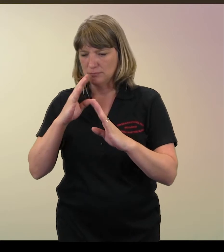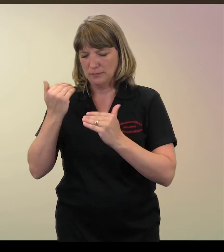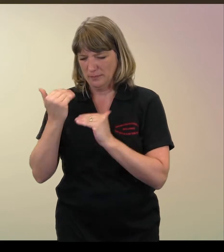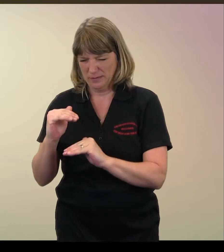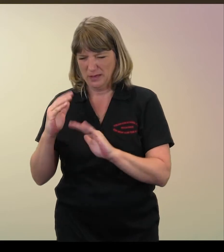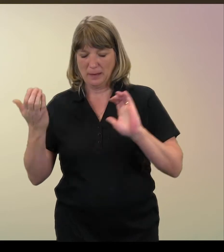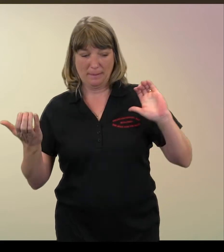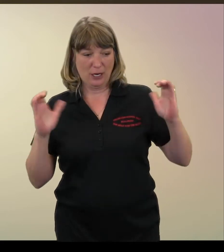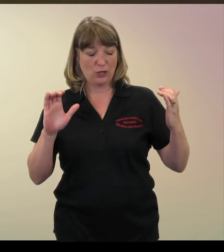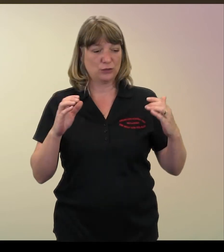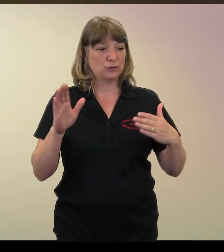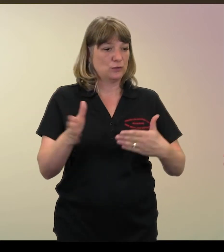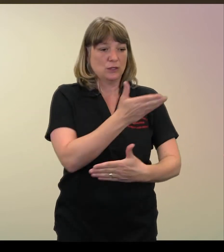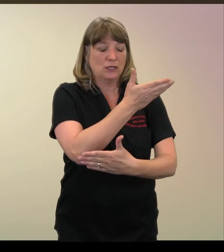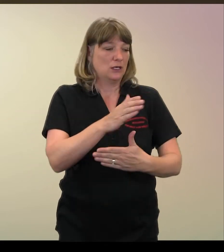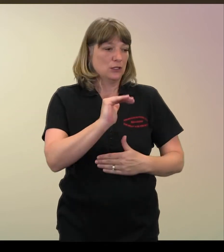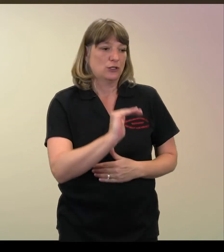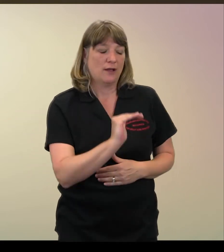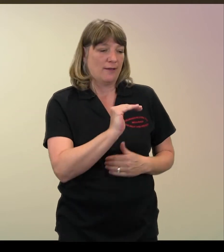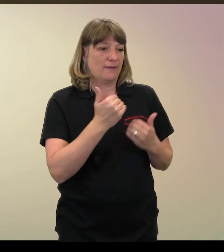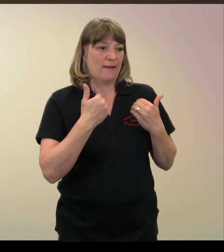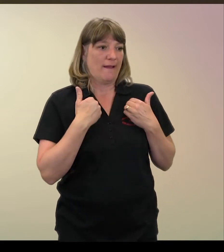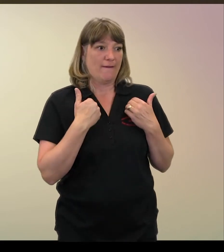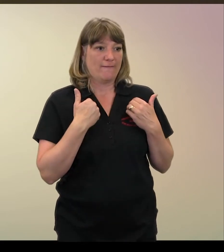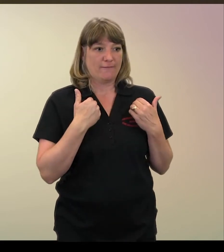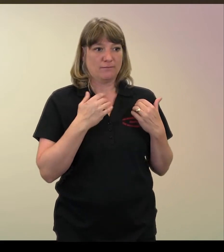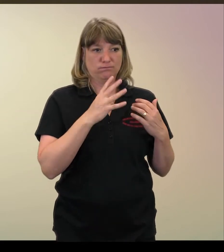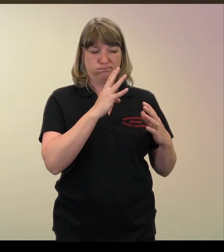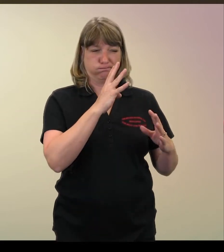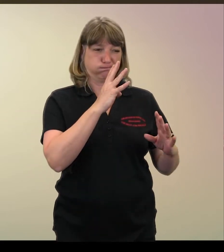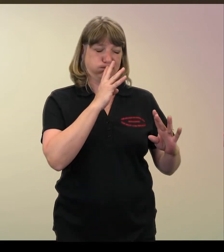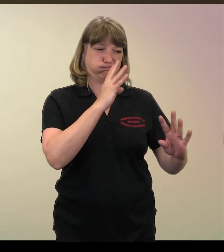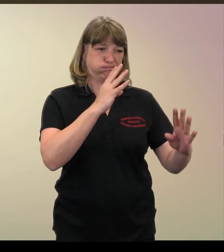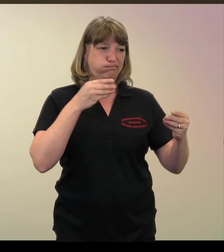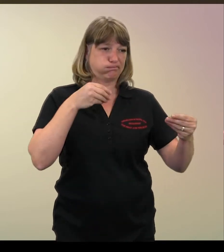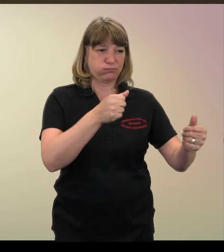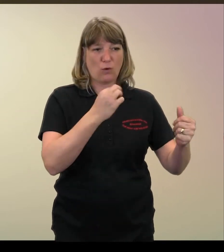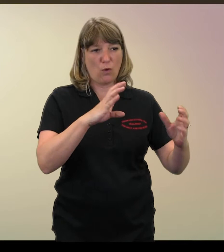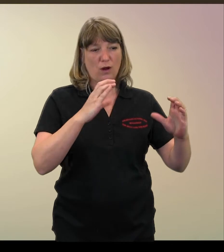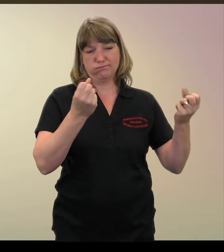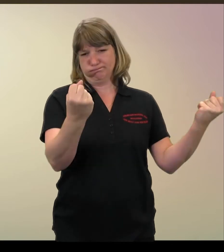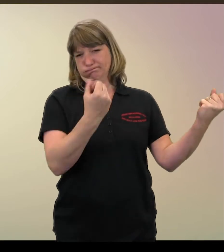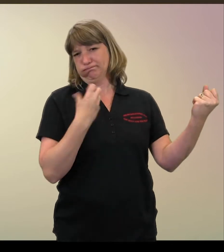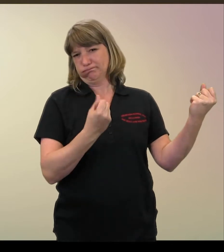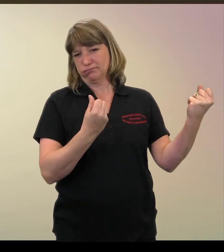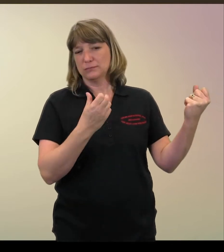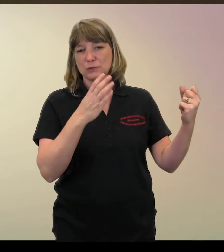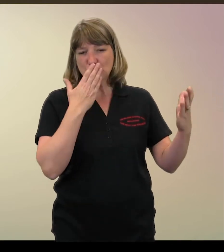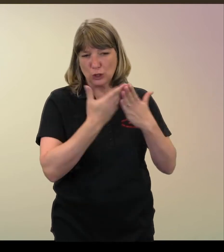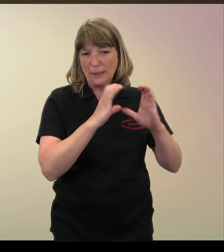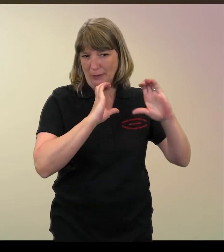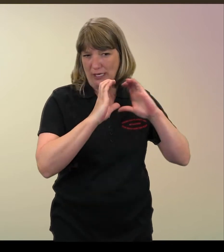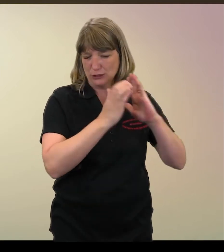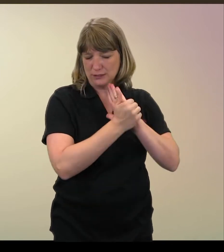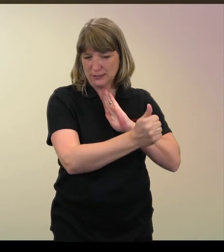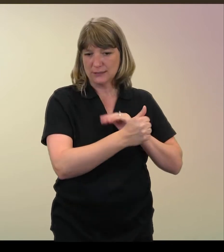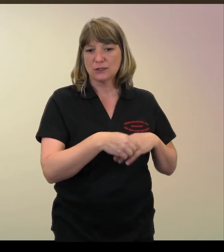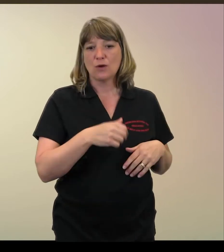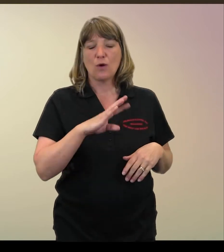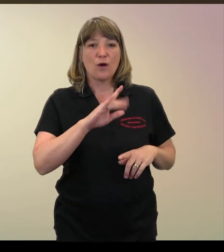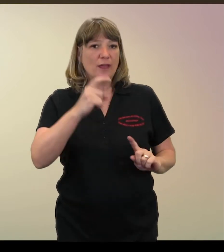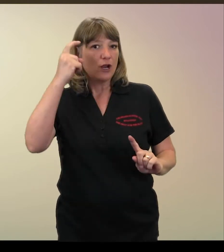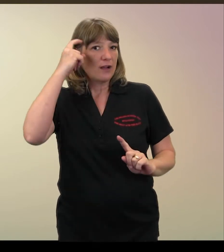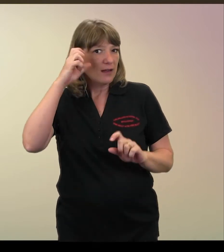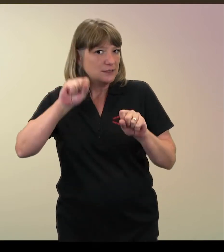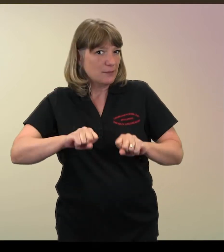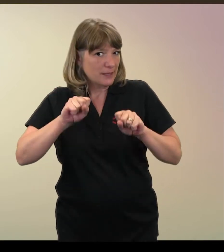language, might look compared to a child who had very good communication skills. Another example of a moderator would be